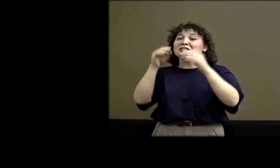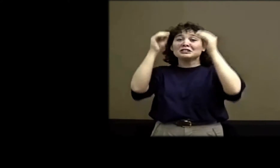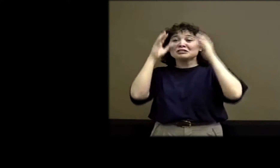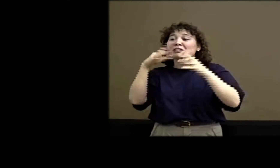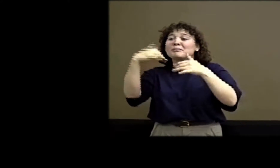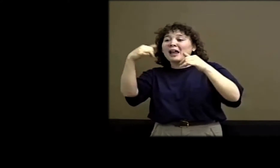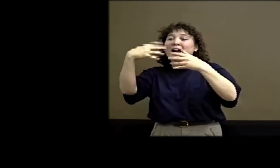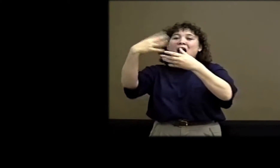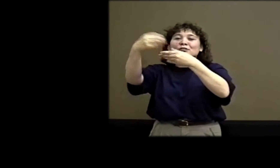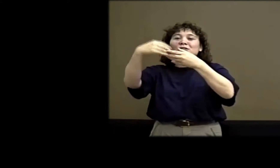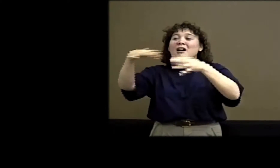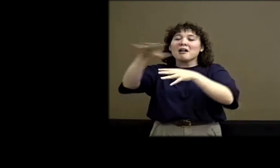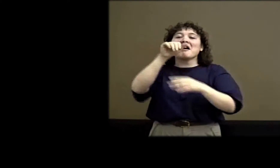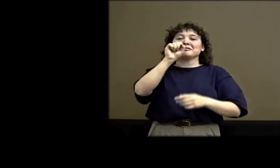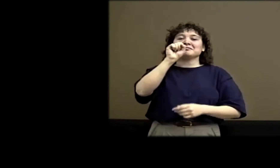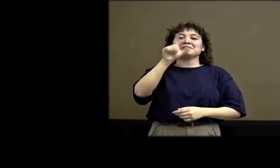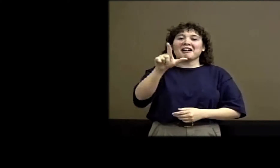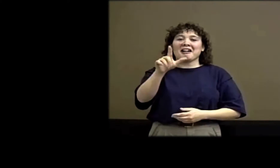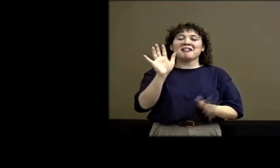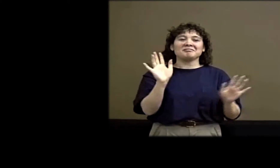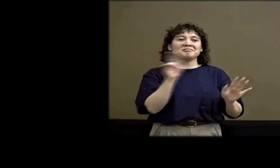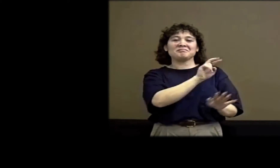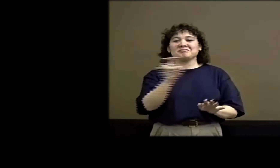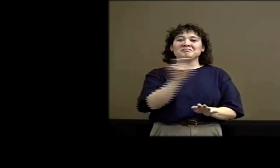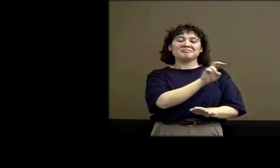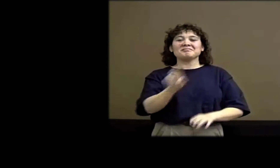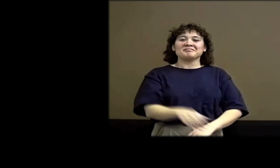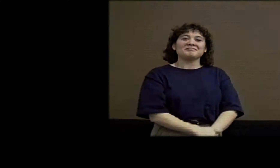the 2 languages with ease.